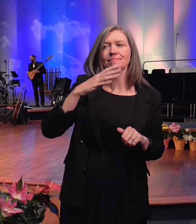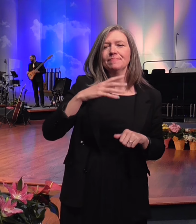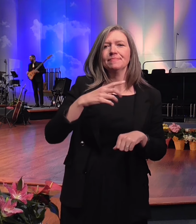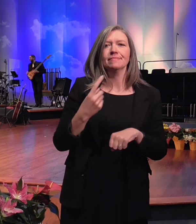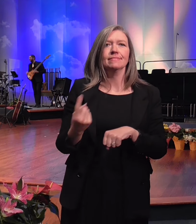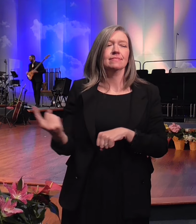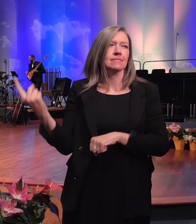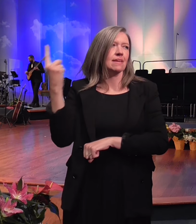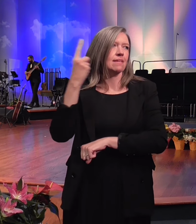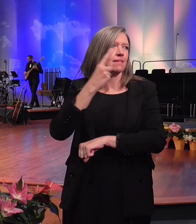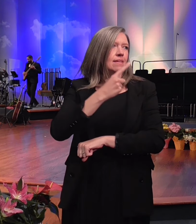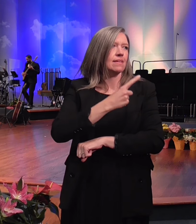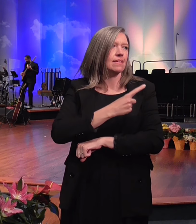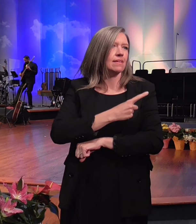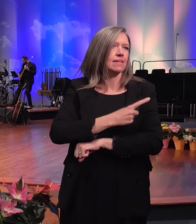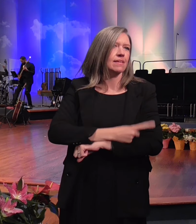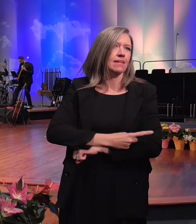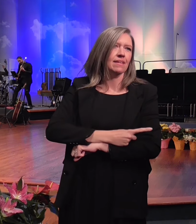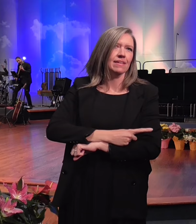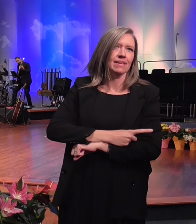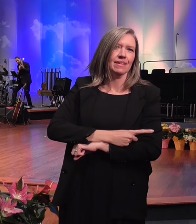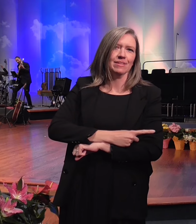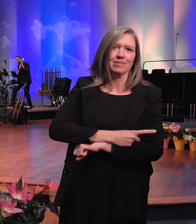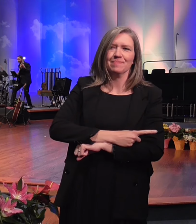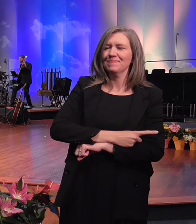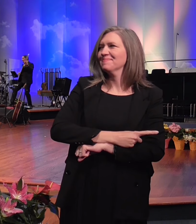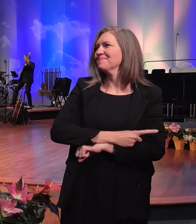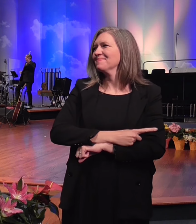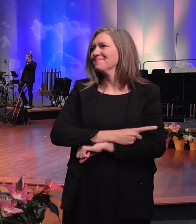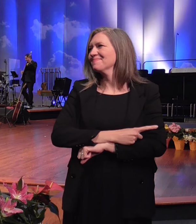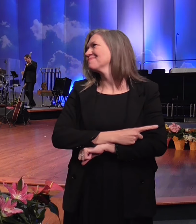sunshiny day.